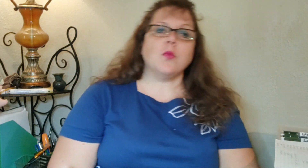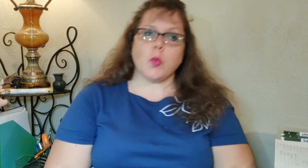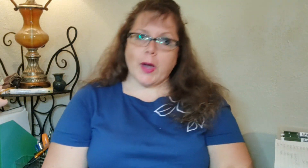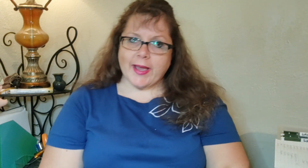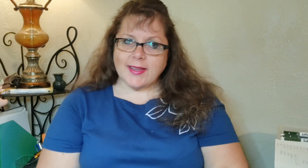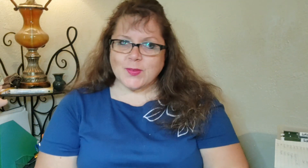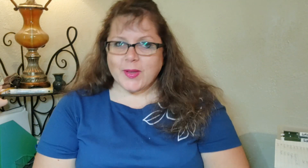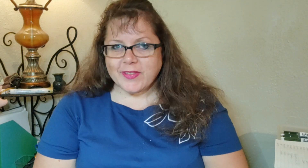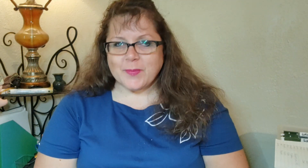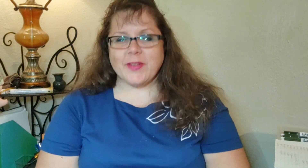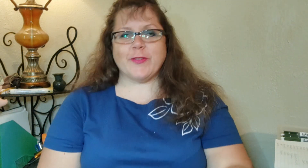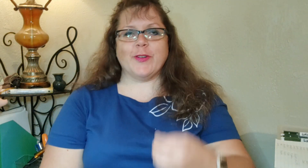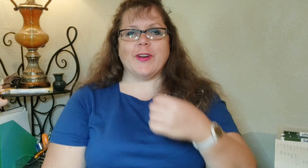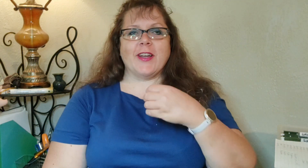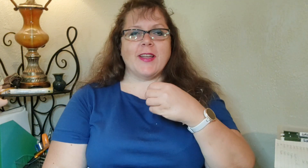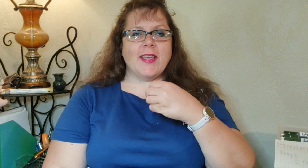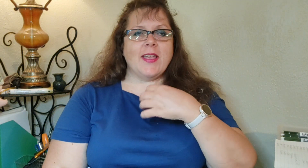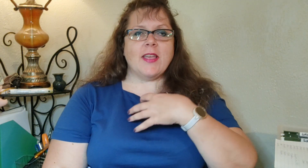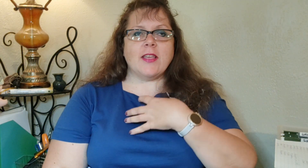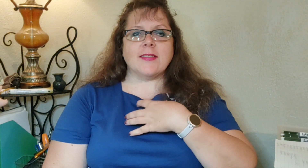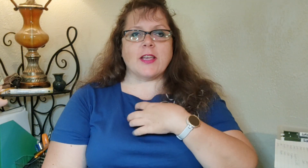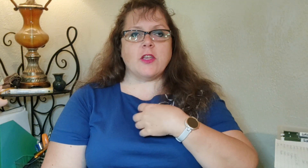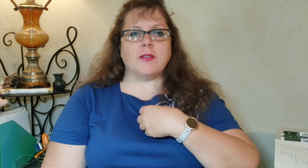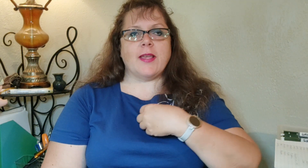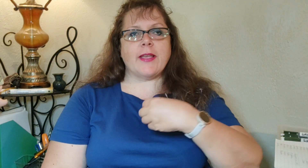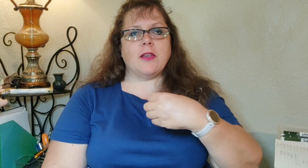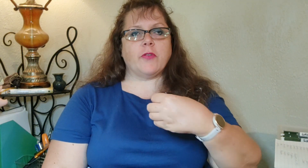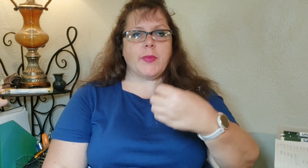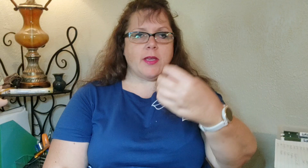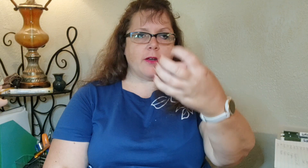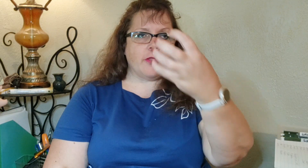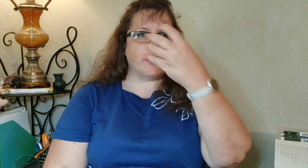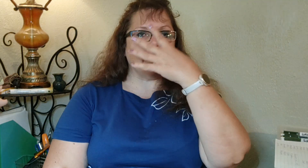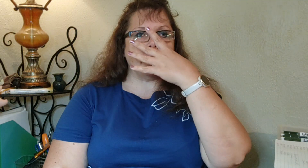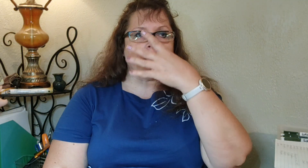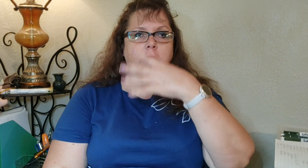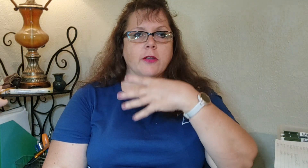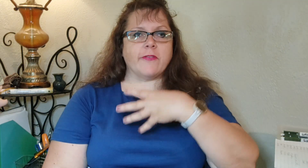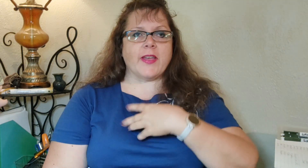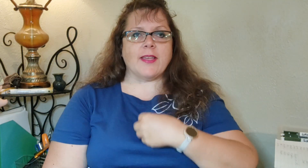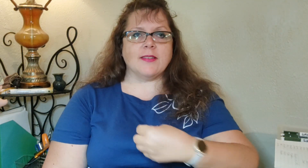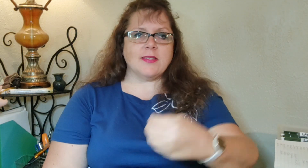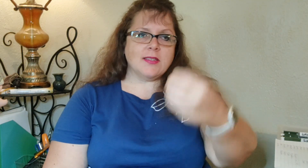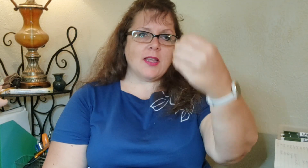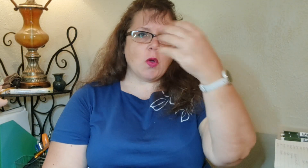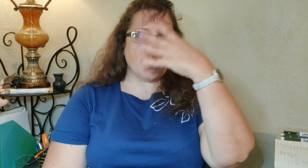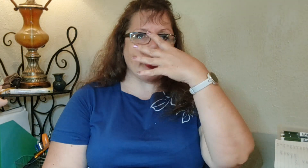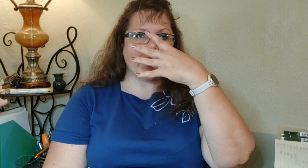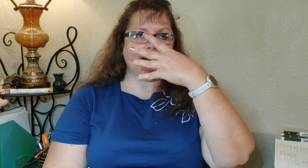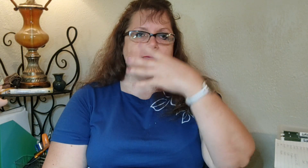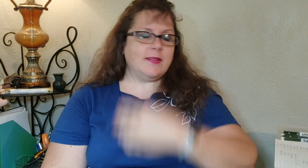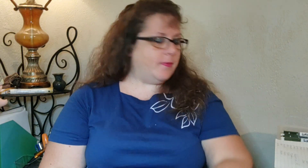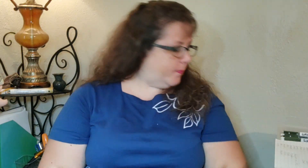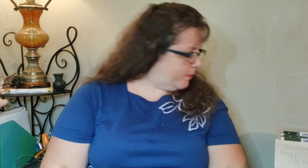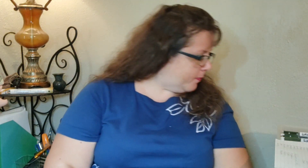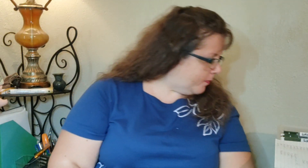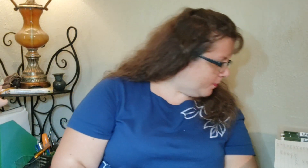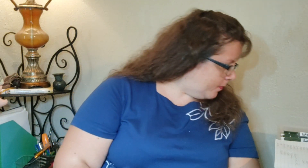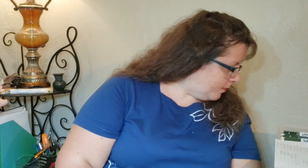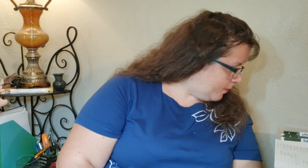Then white, we've done before. It's like you're taking it from here and throwing it on your face. White.